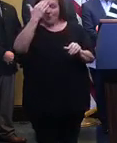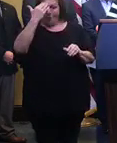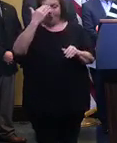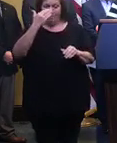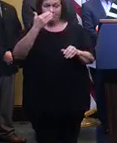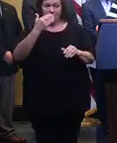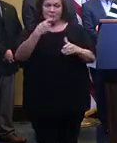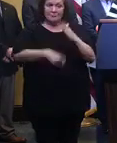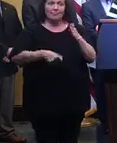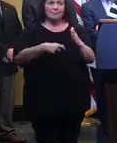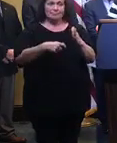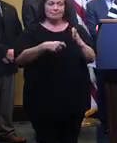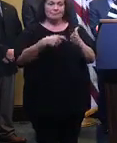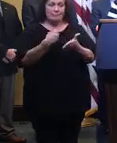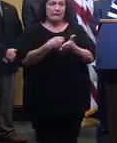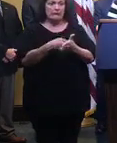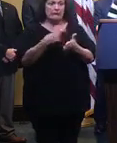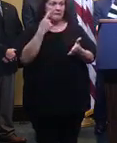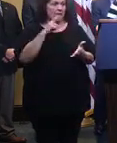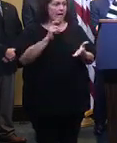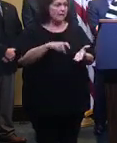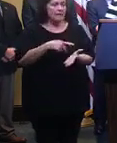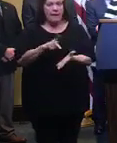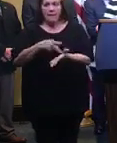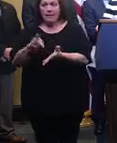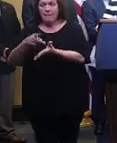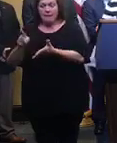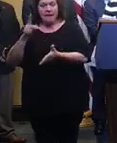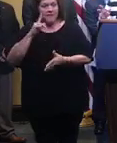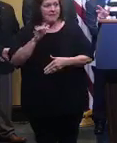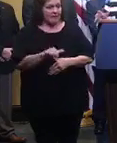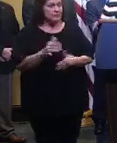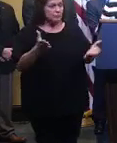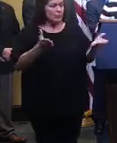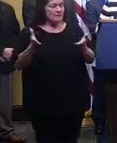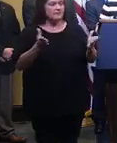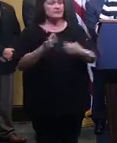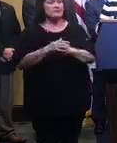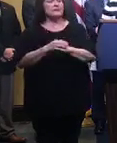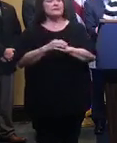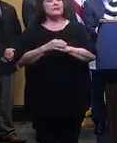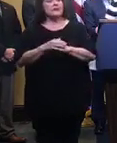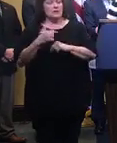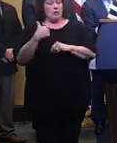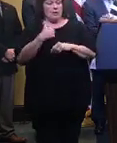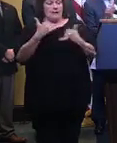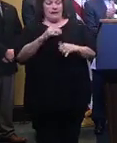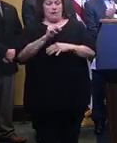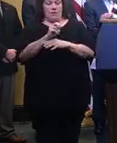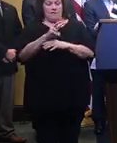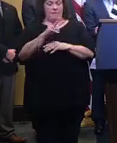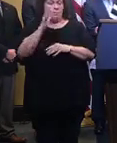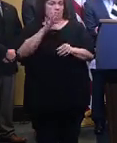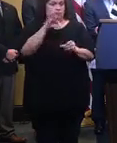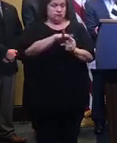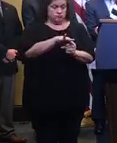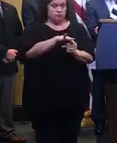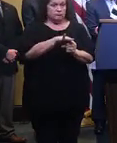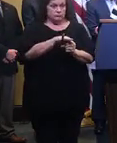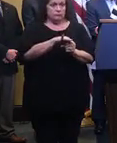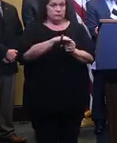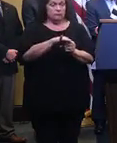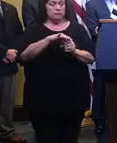expertise, of course, and time. This is why in November we have ballot initiatives put forth. I spoke a little bit